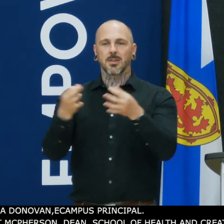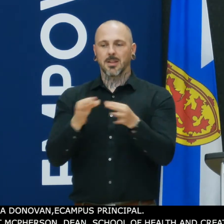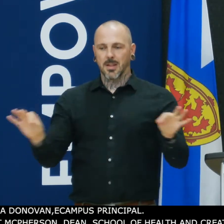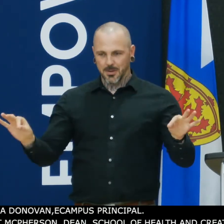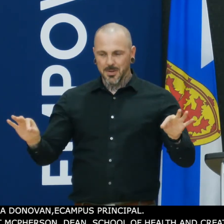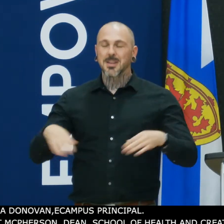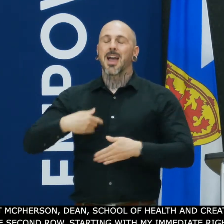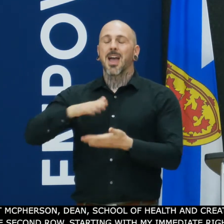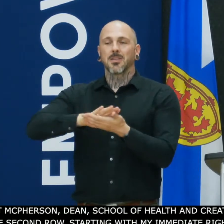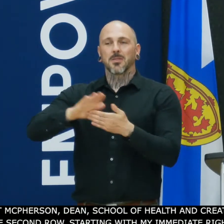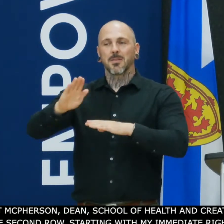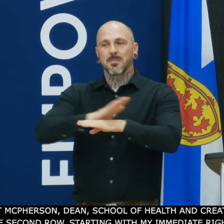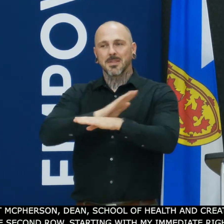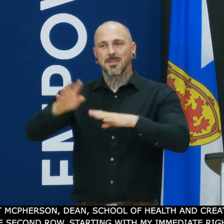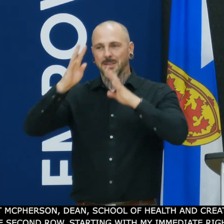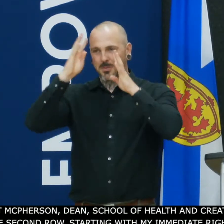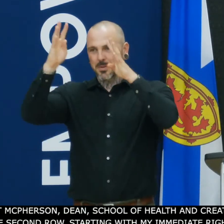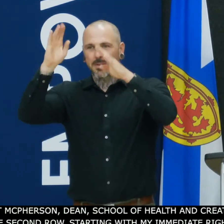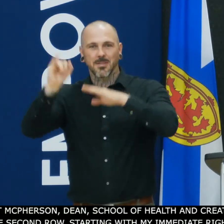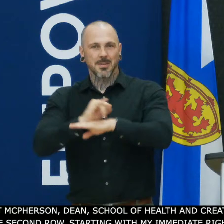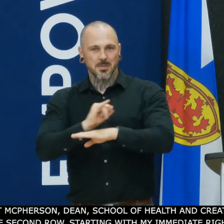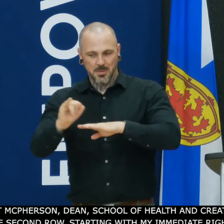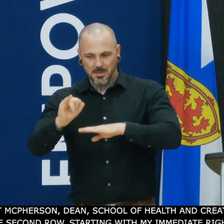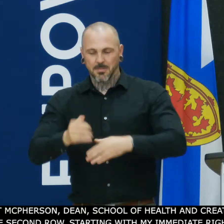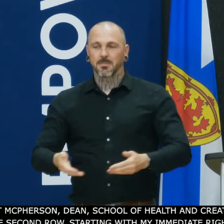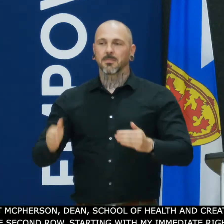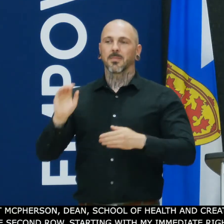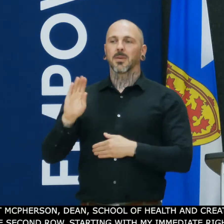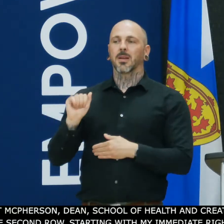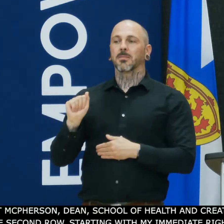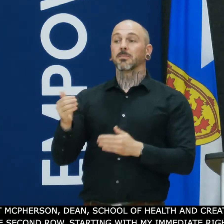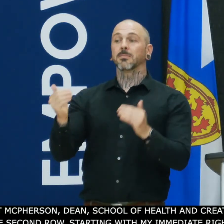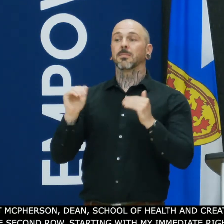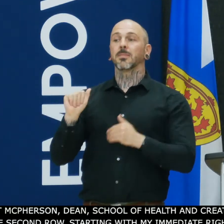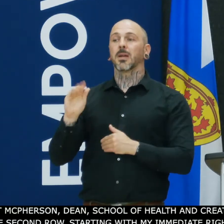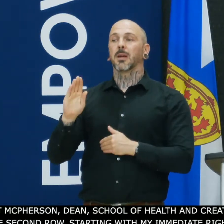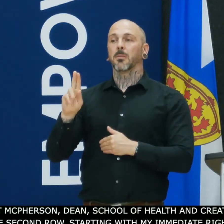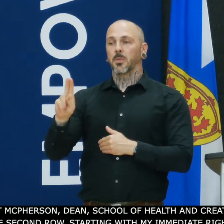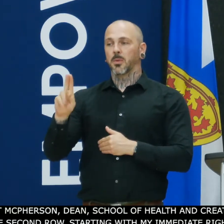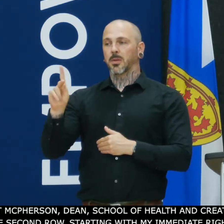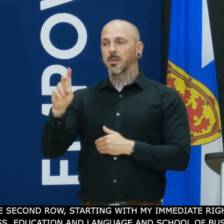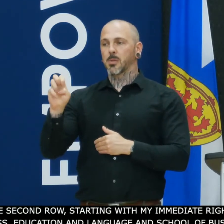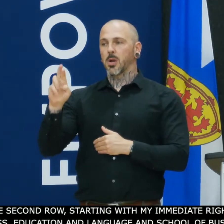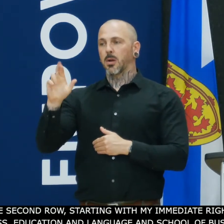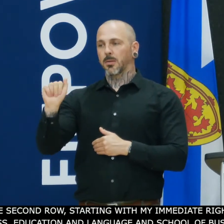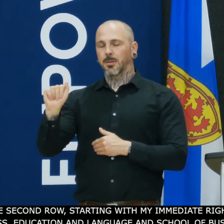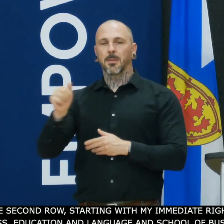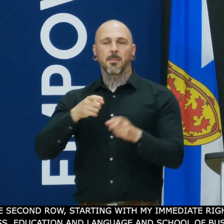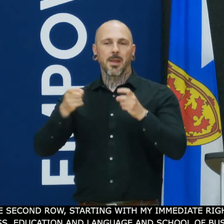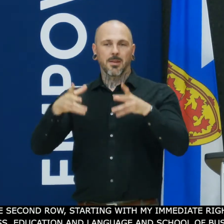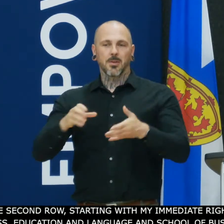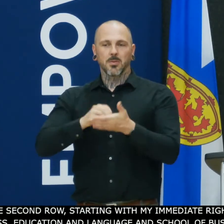of Business and Creative Industries. Abu Kamara, Manager, Student Services.